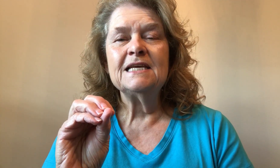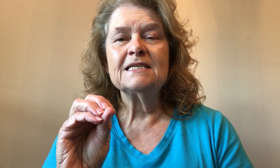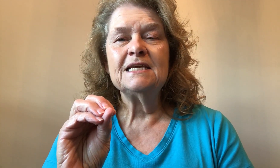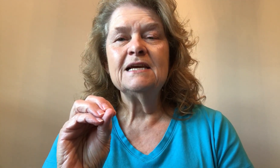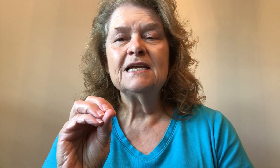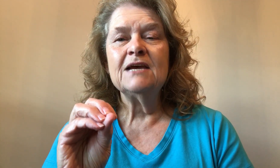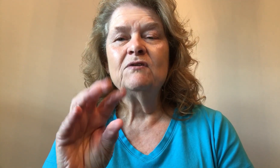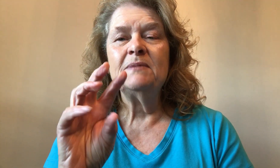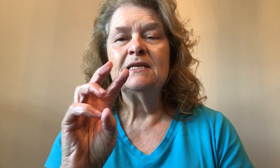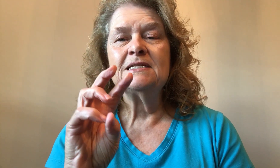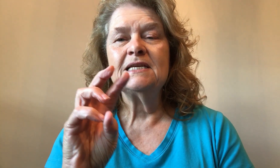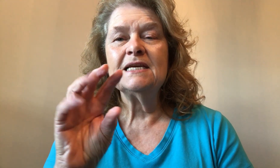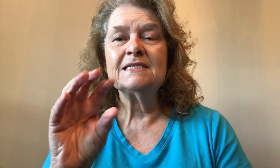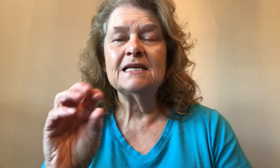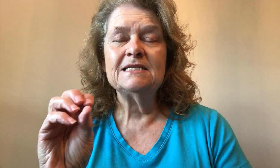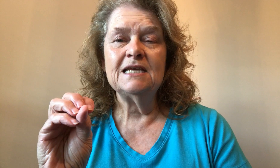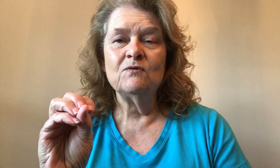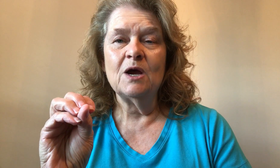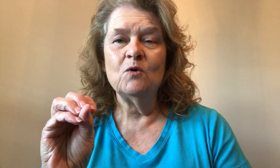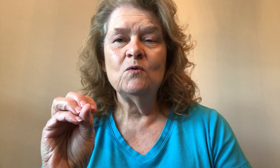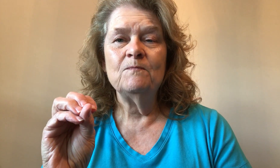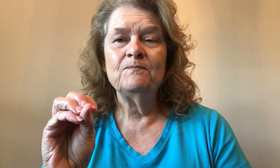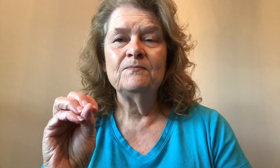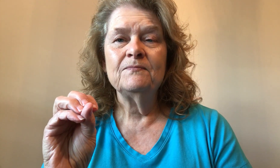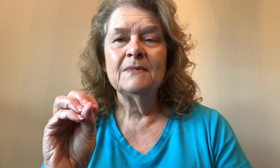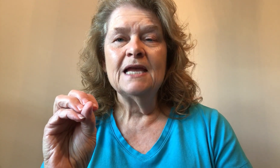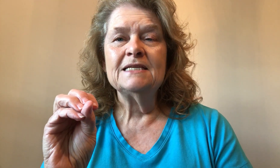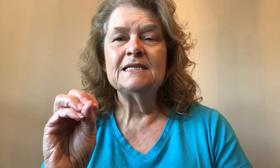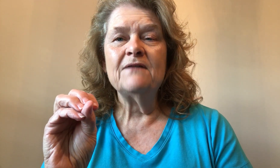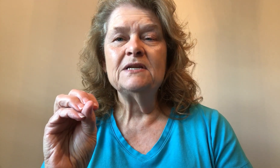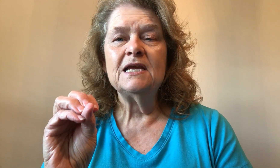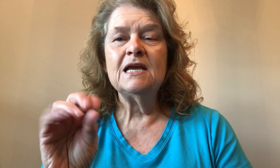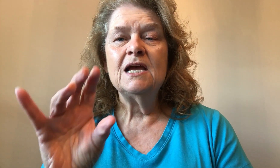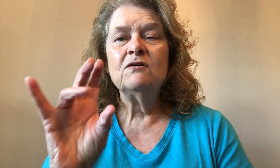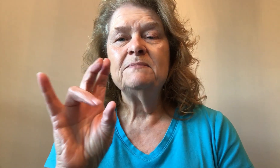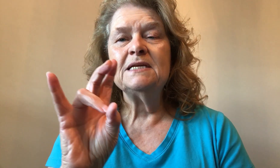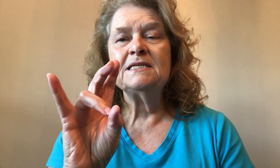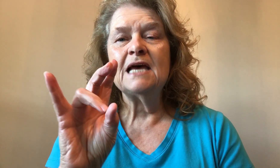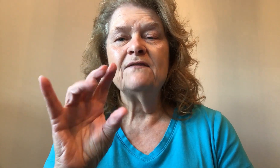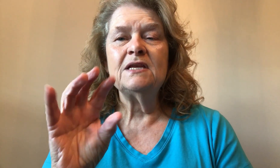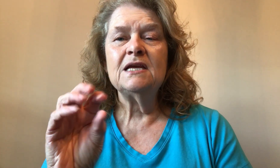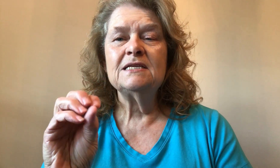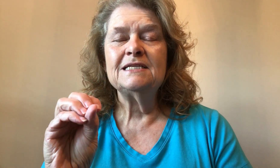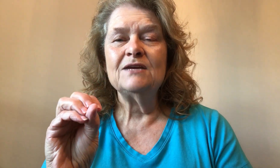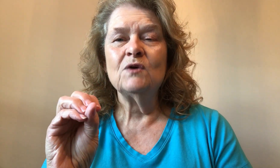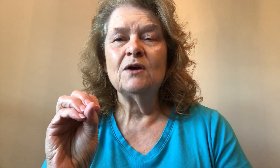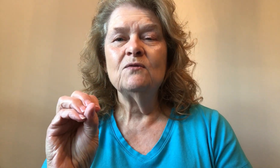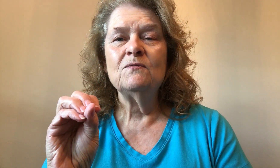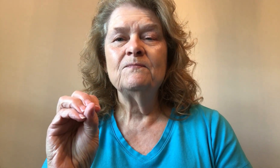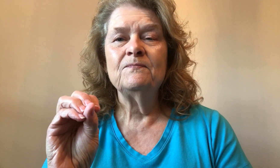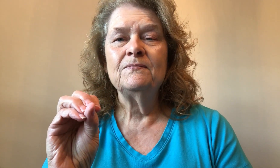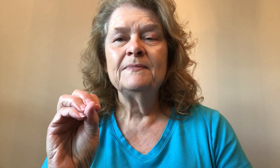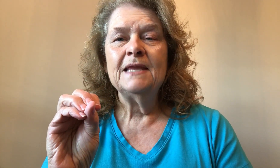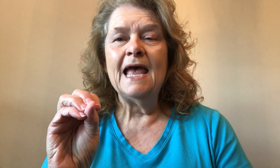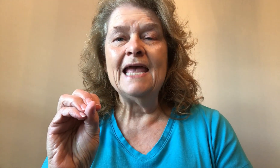60 again would be the 6, 0. 70 would be 7, 0.